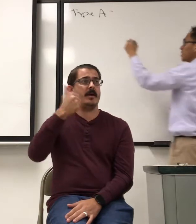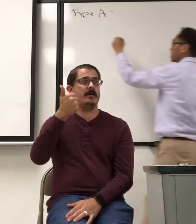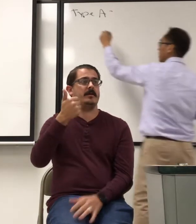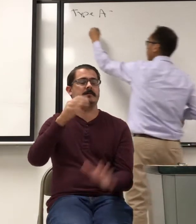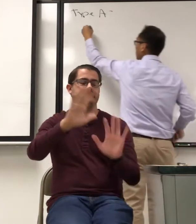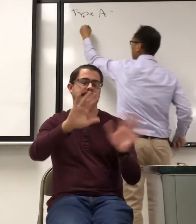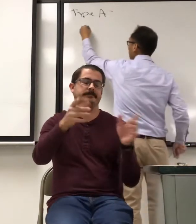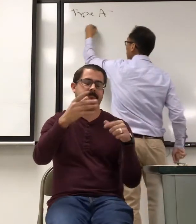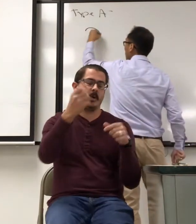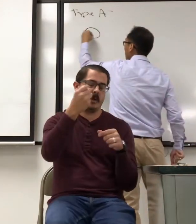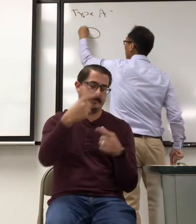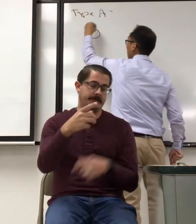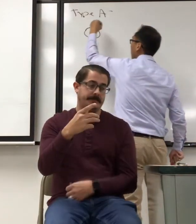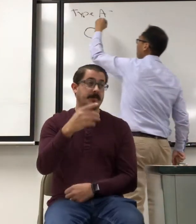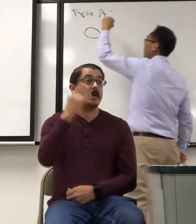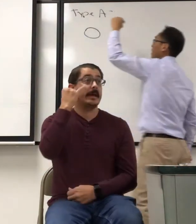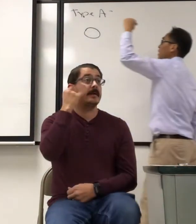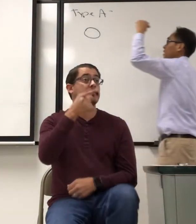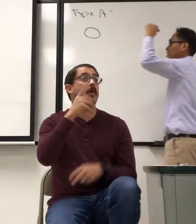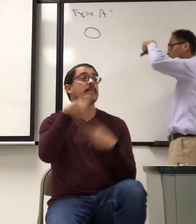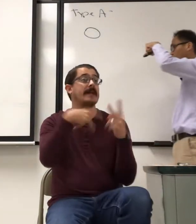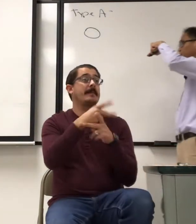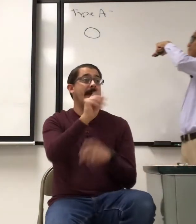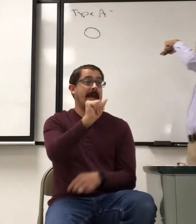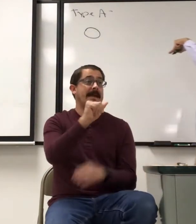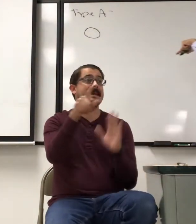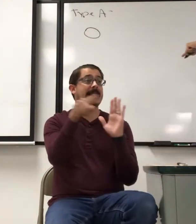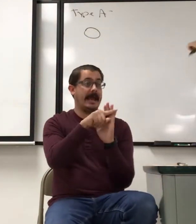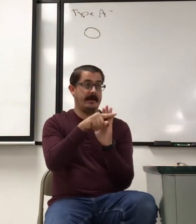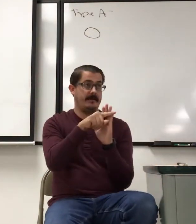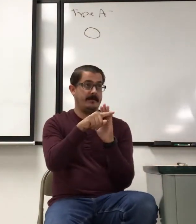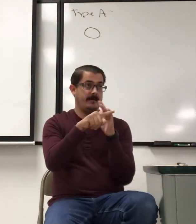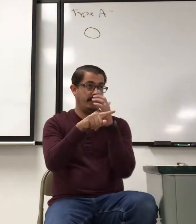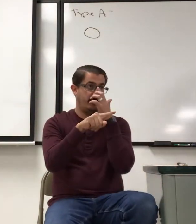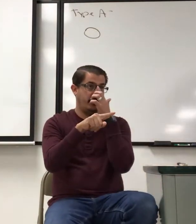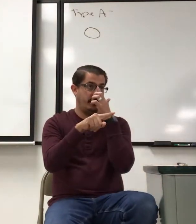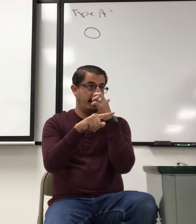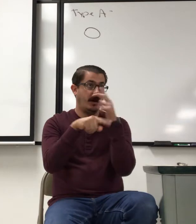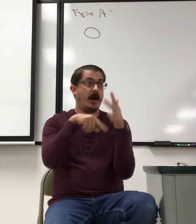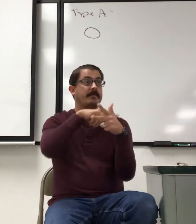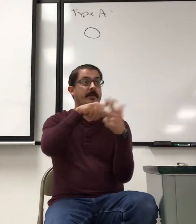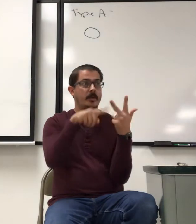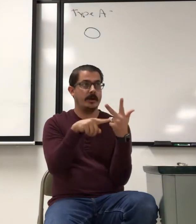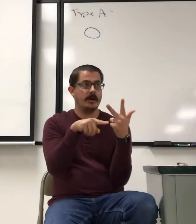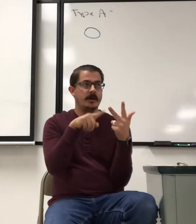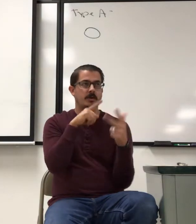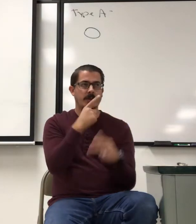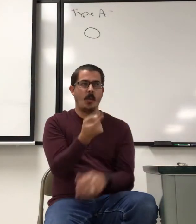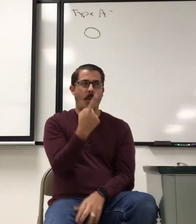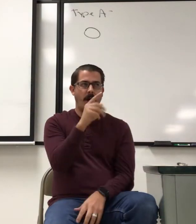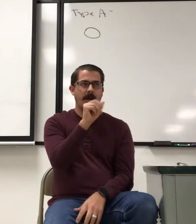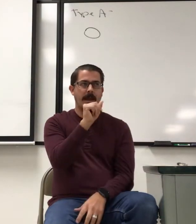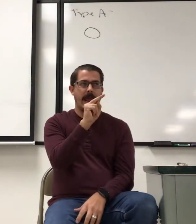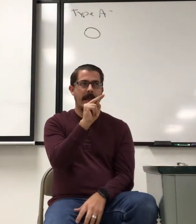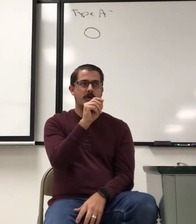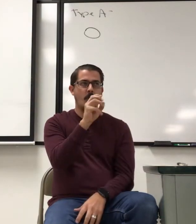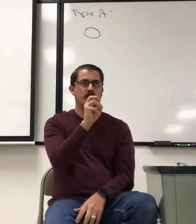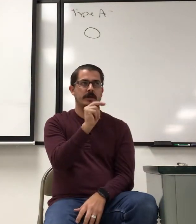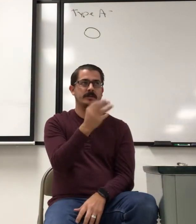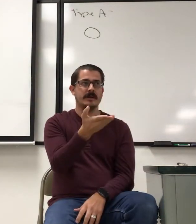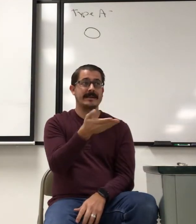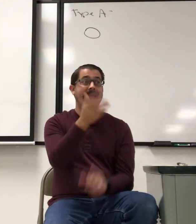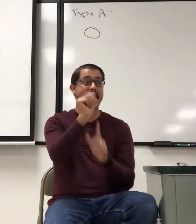just do it. Okay, so if you're type A negative, of the 3, there's only one antigen that's present.